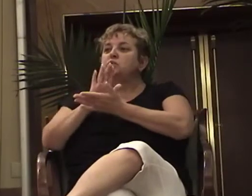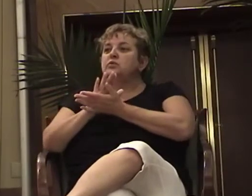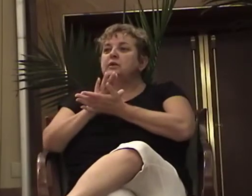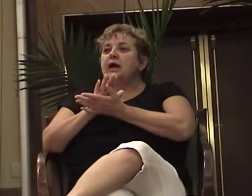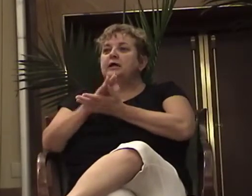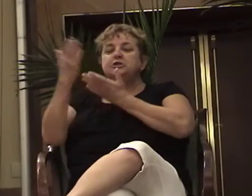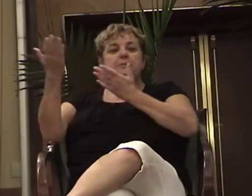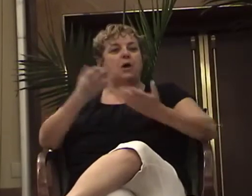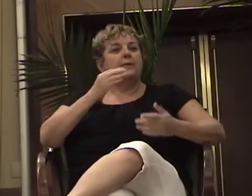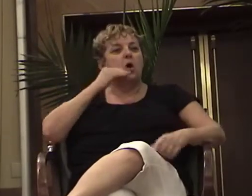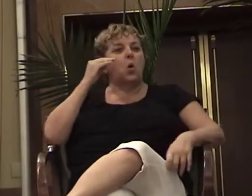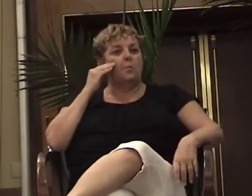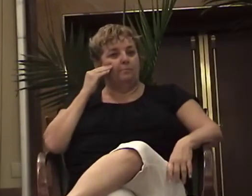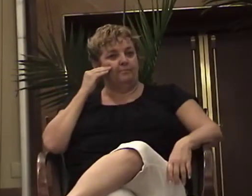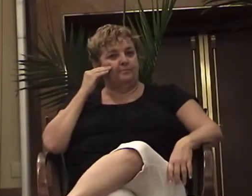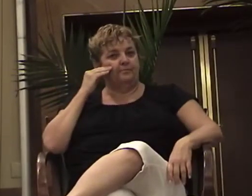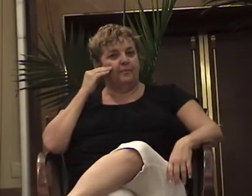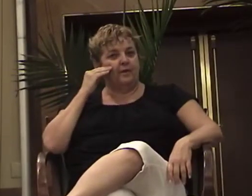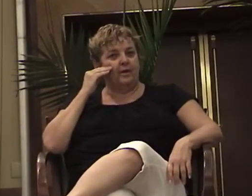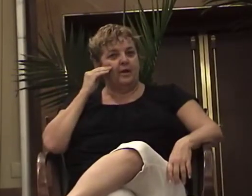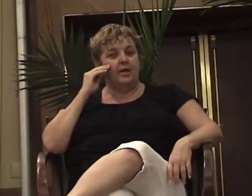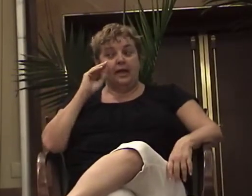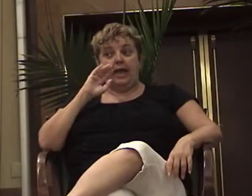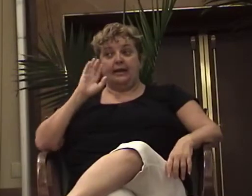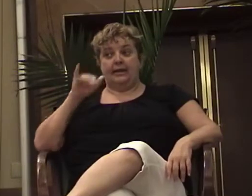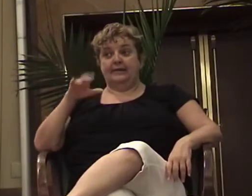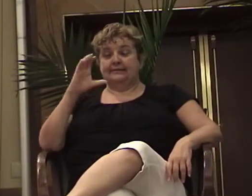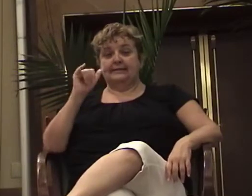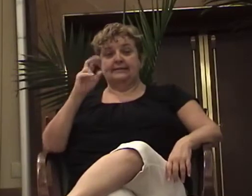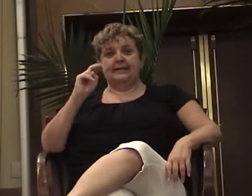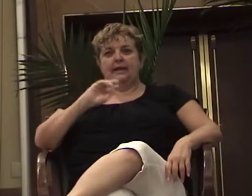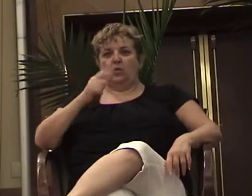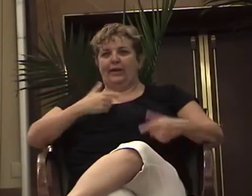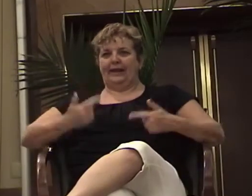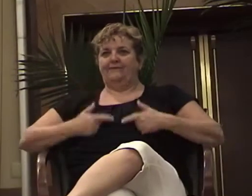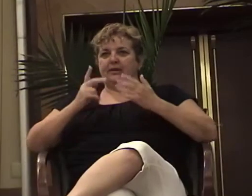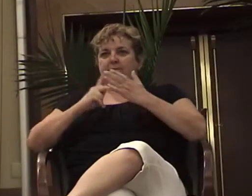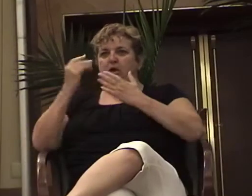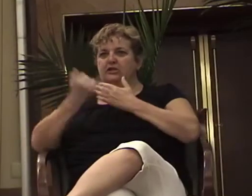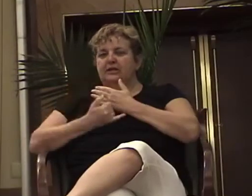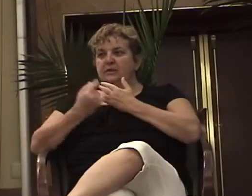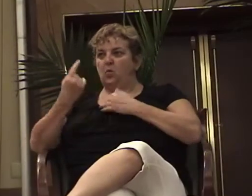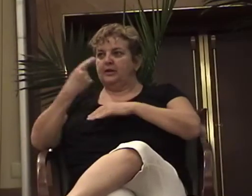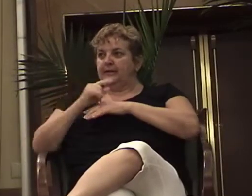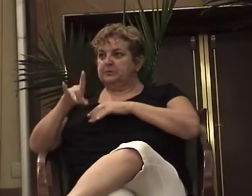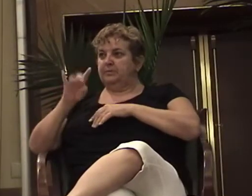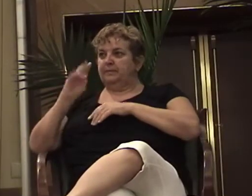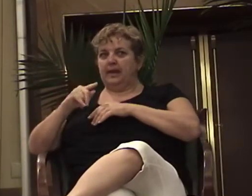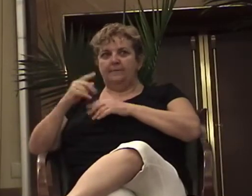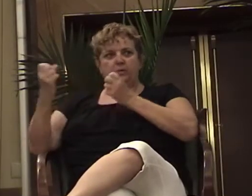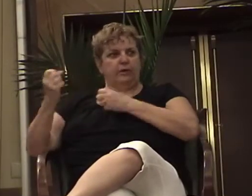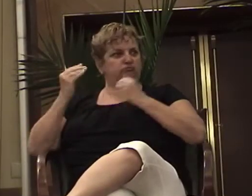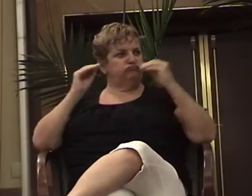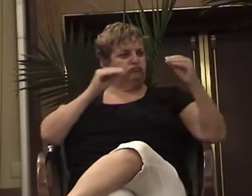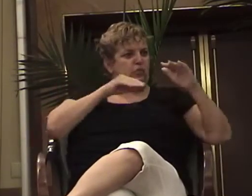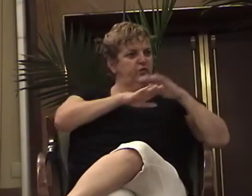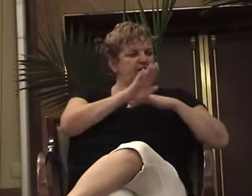Because when we moved to Cincinnati, we lived in the projects. And she took me to our house, and we pulled in, man, and it was